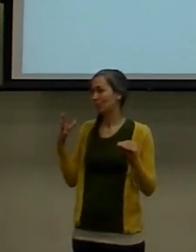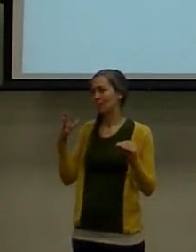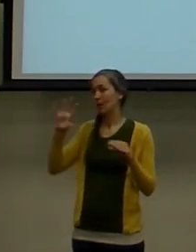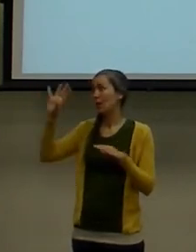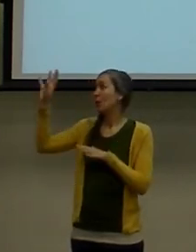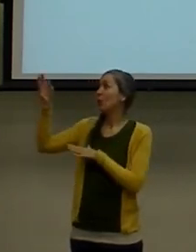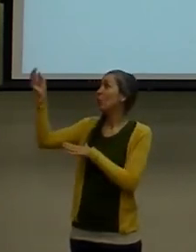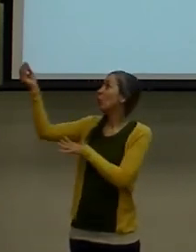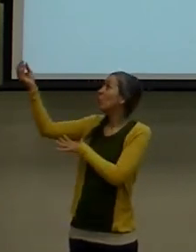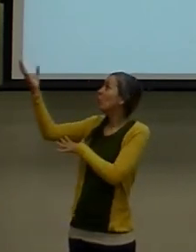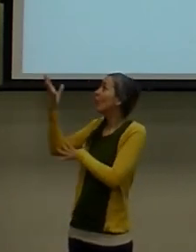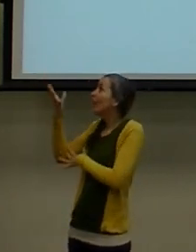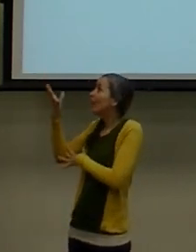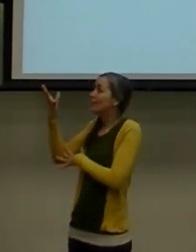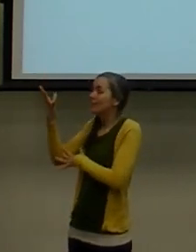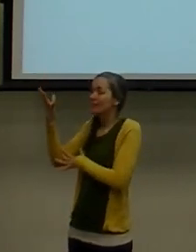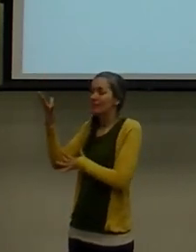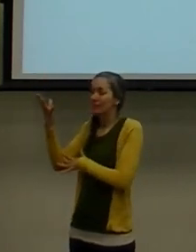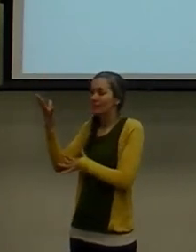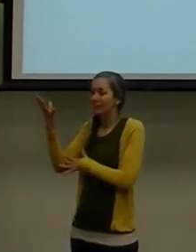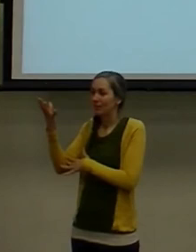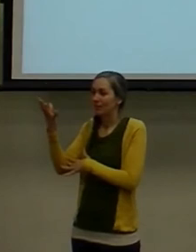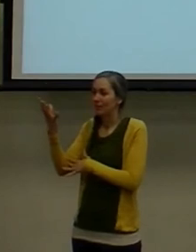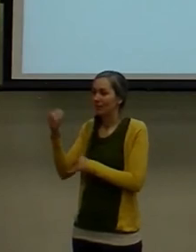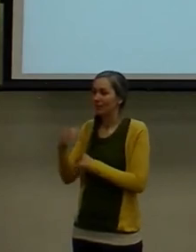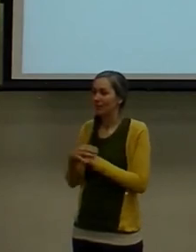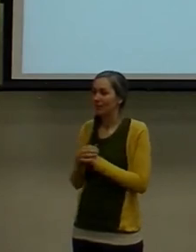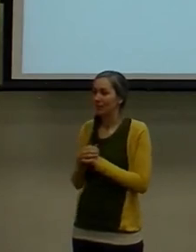Grace. Not karma.